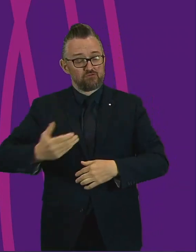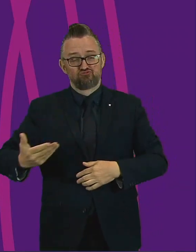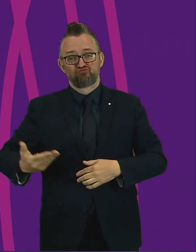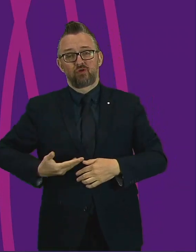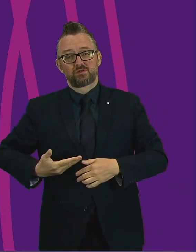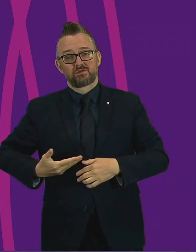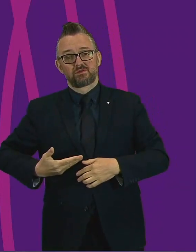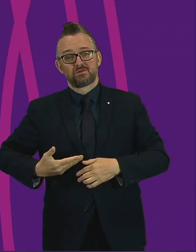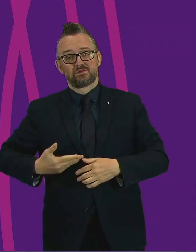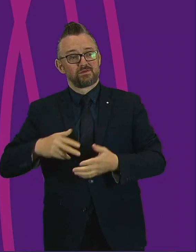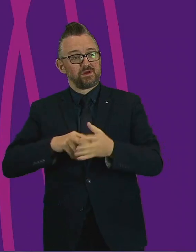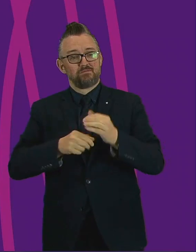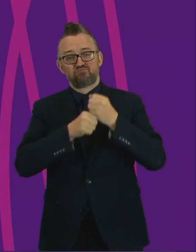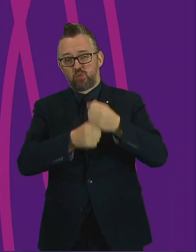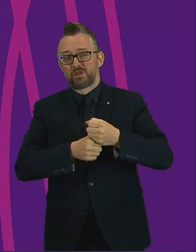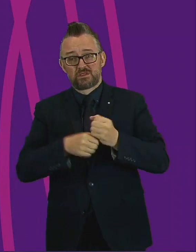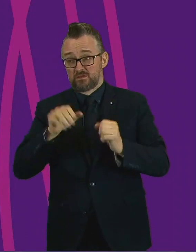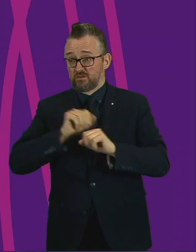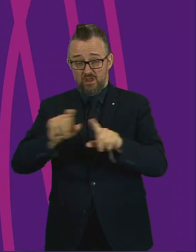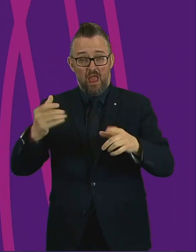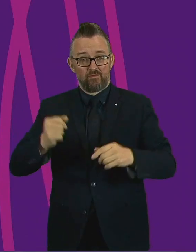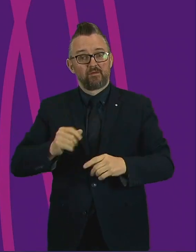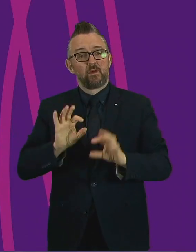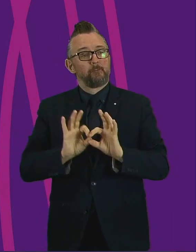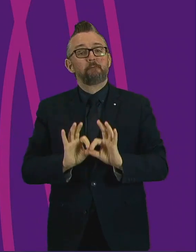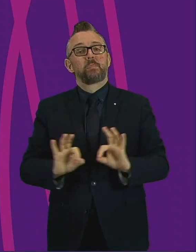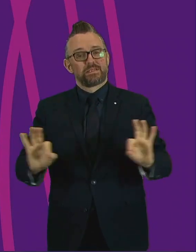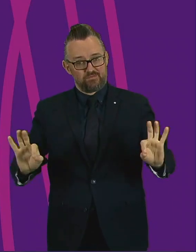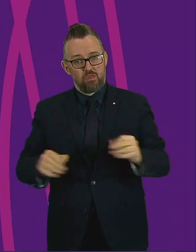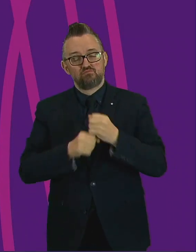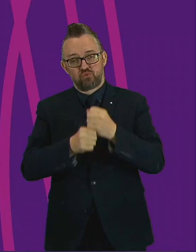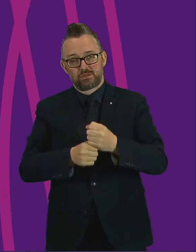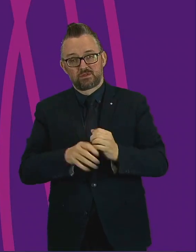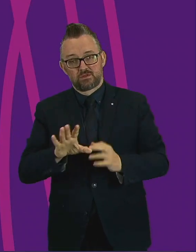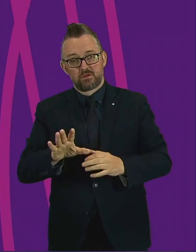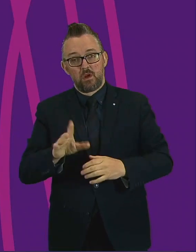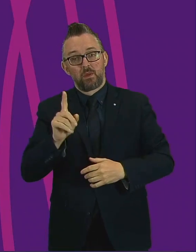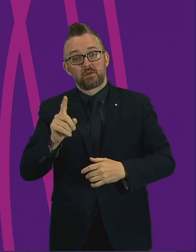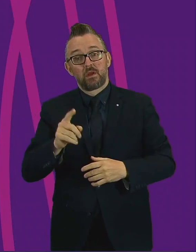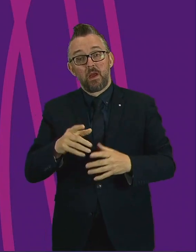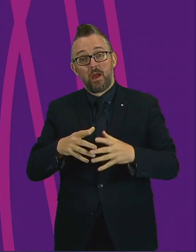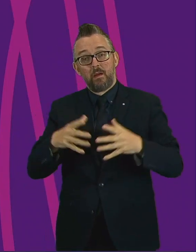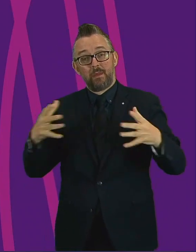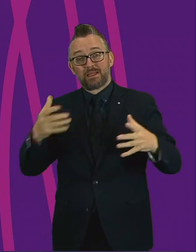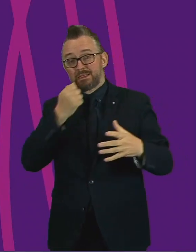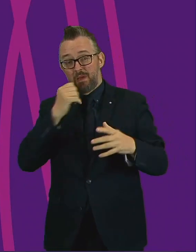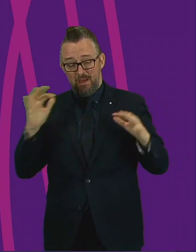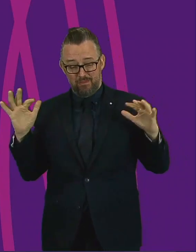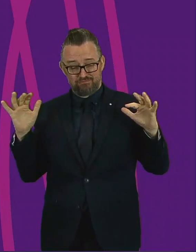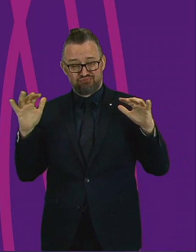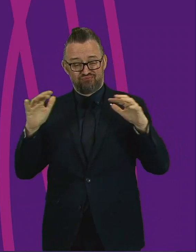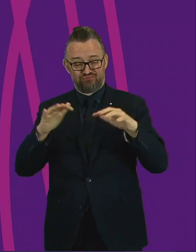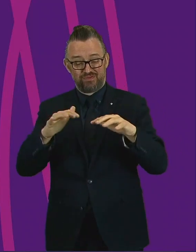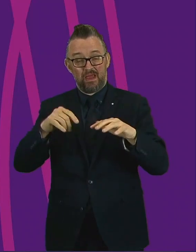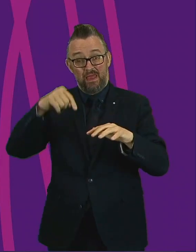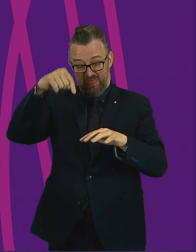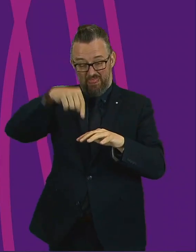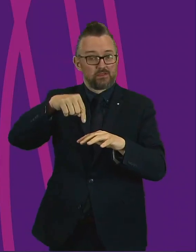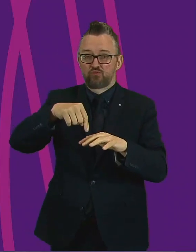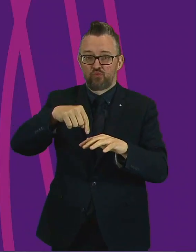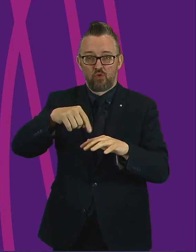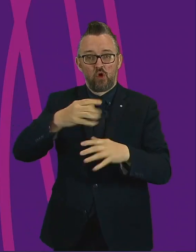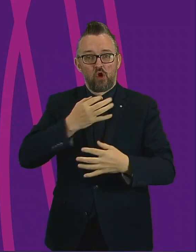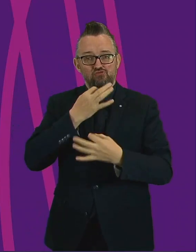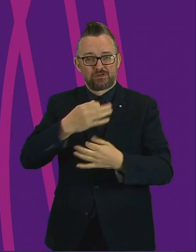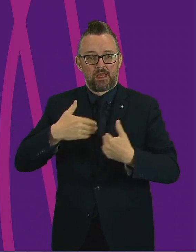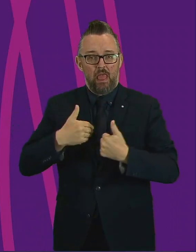have taken part in many occasions in peaceful protests, but right now mass gatherings of people could be a risk to health and indeed to life. So